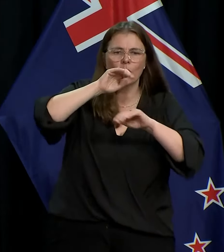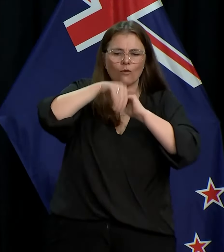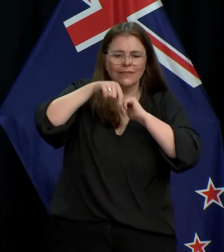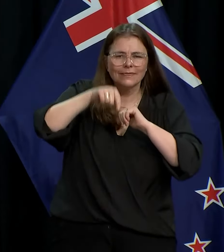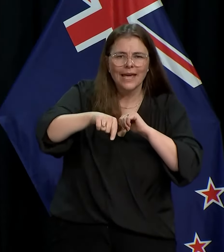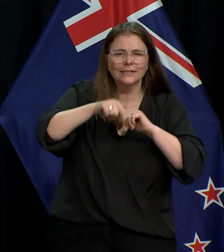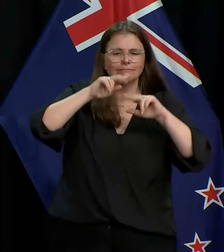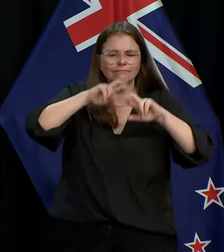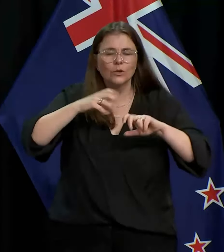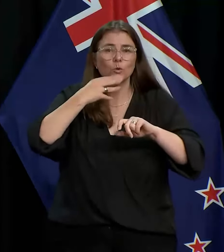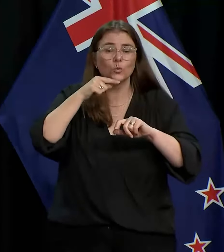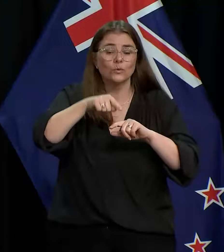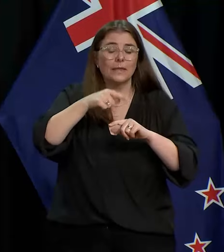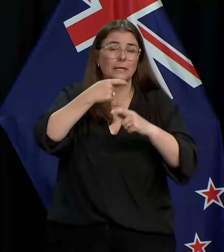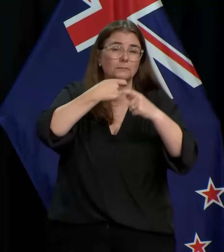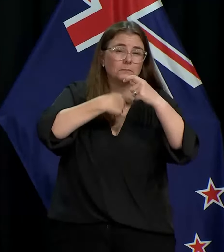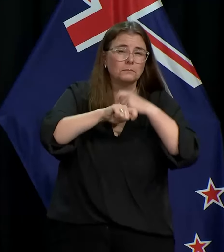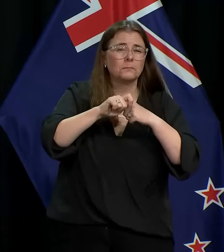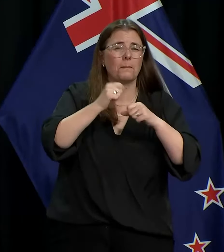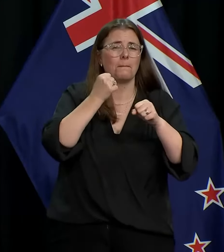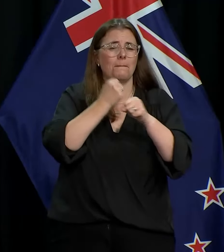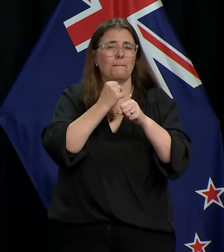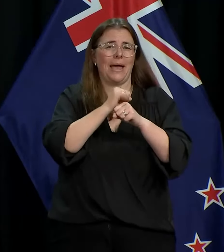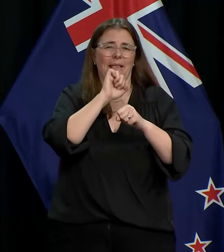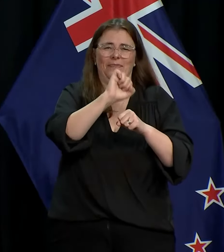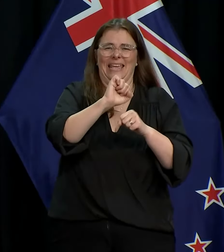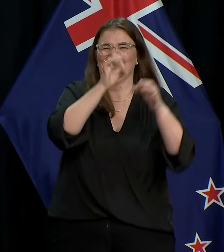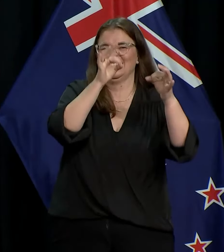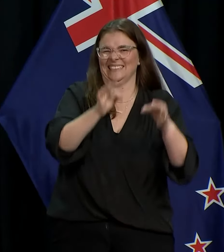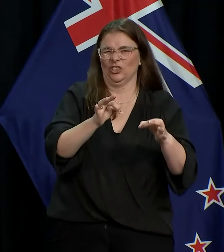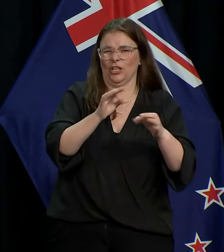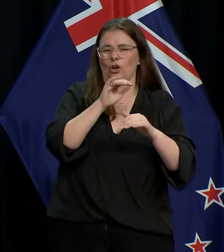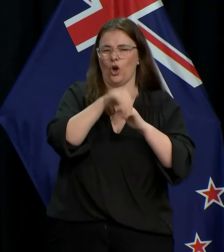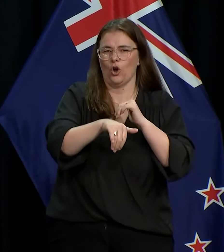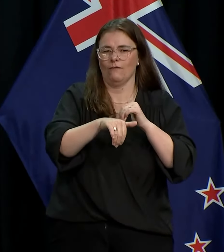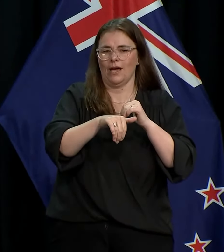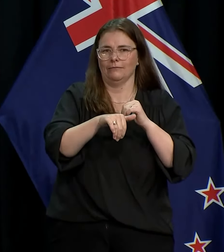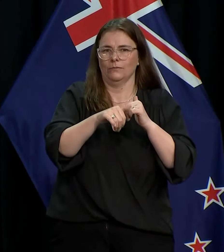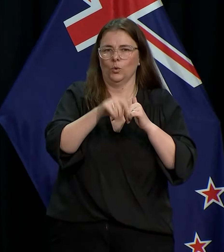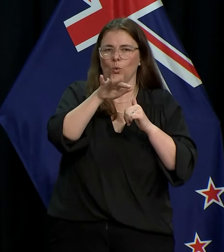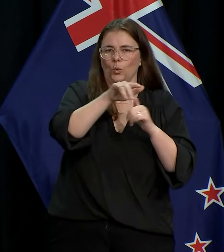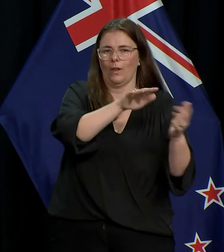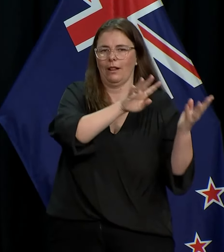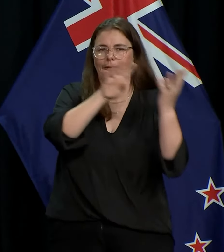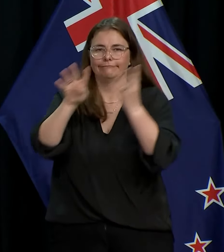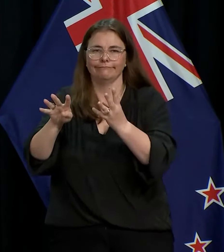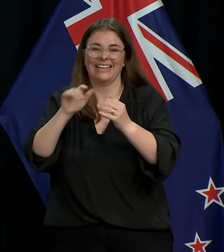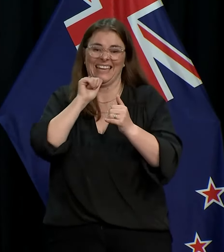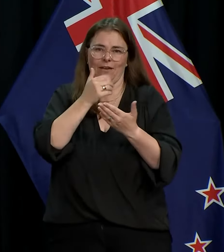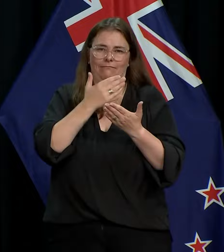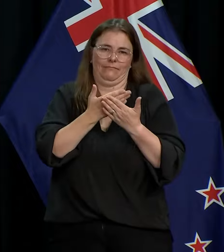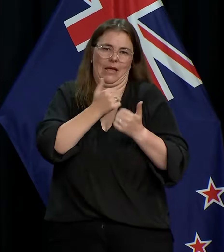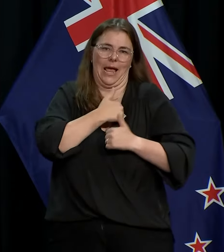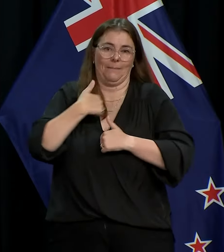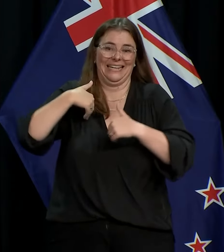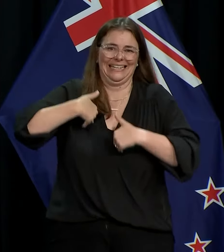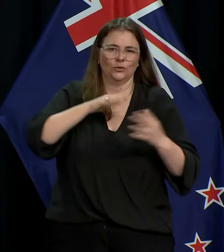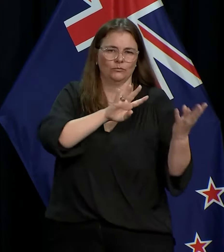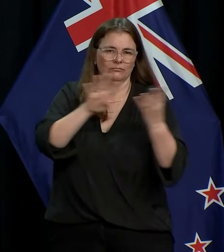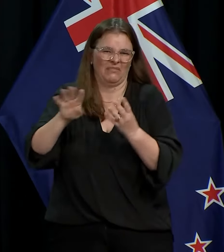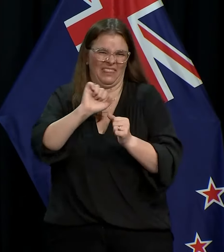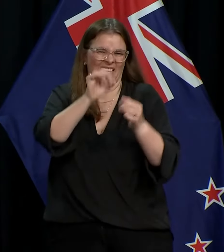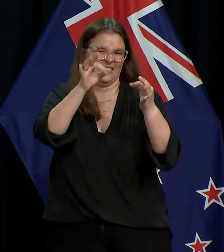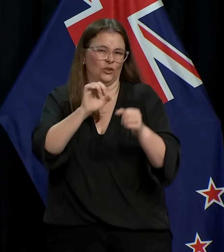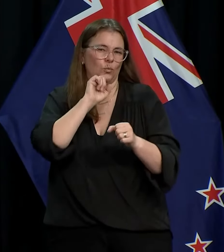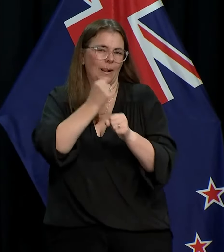that, certainly will form, no doubt, the basis of decision making by the army on the ground in real time.